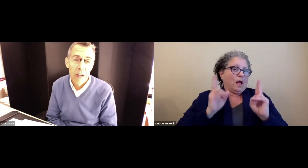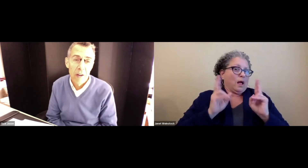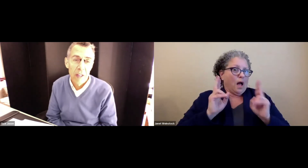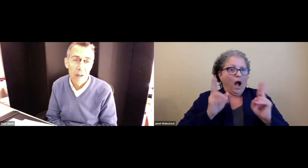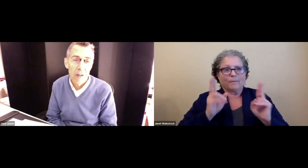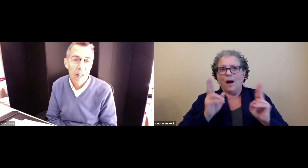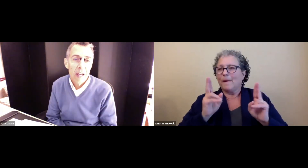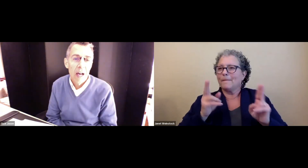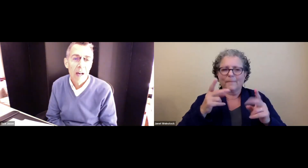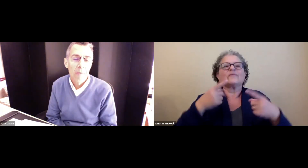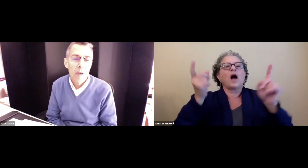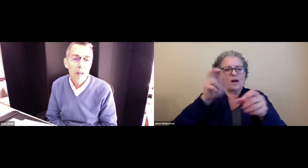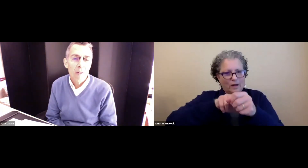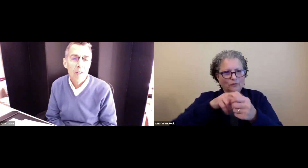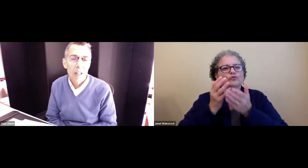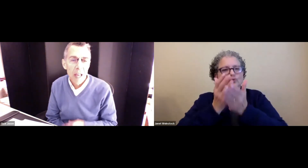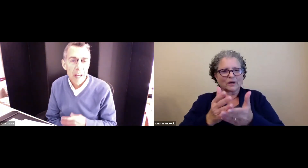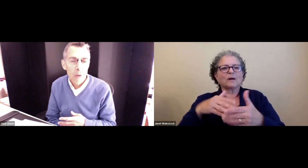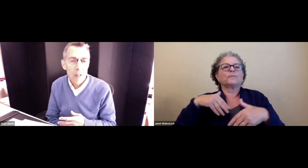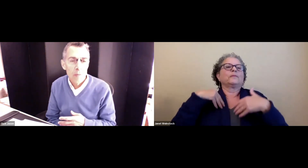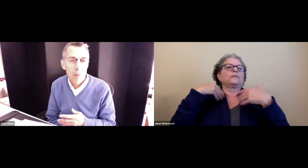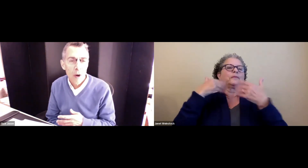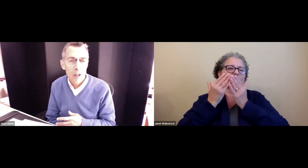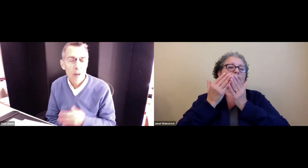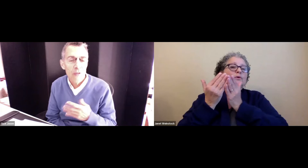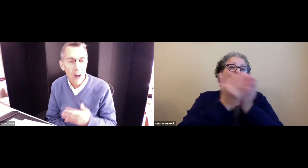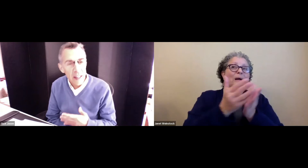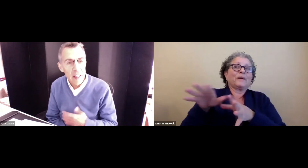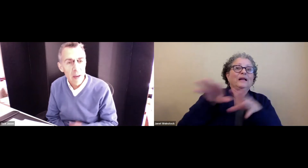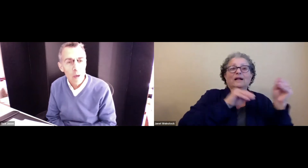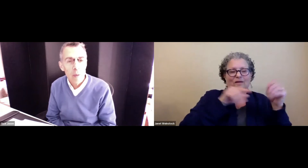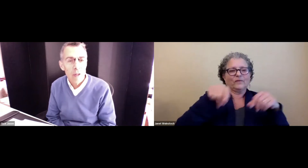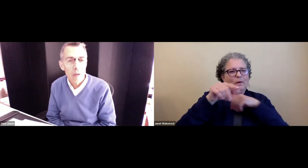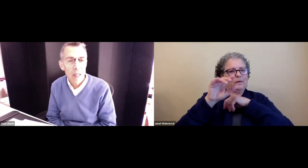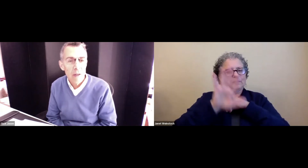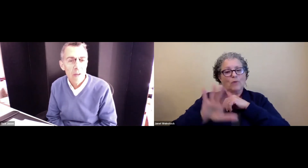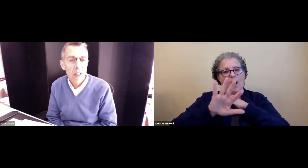Hitler, delayed everyone's departure, but finally they were able to leave